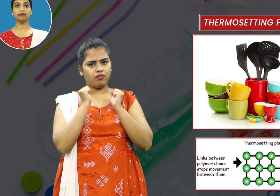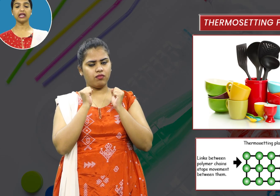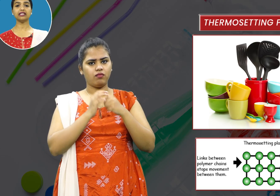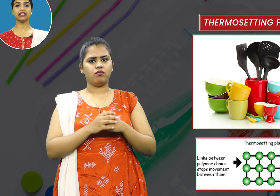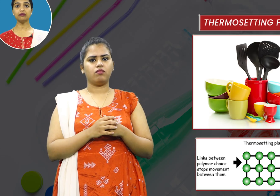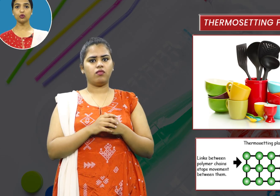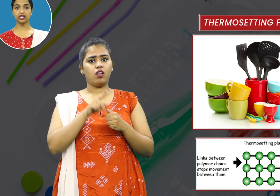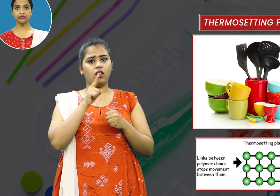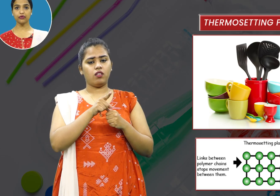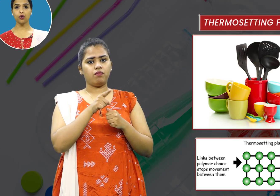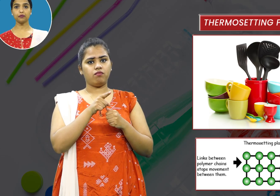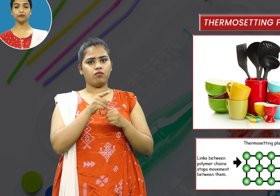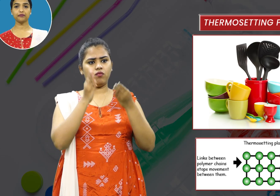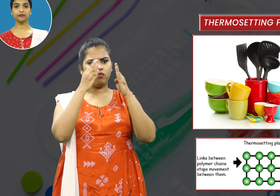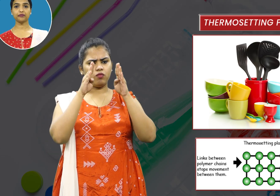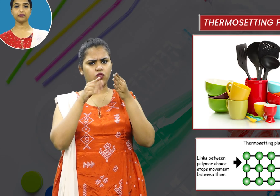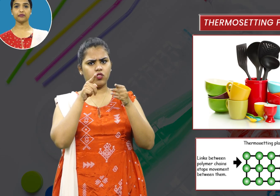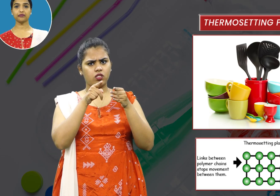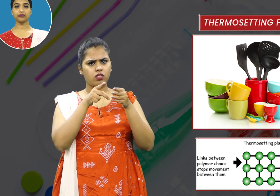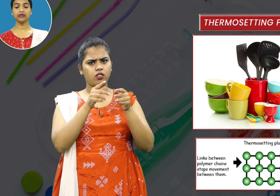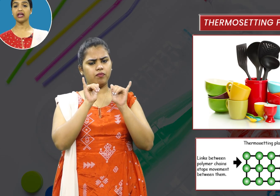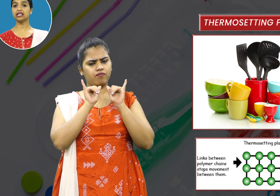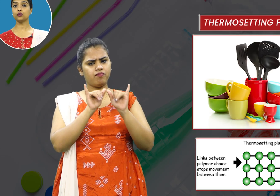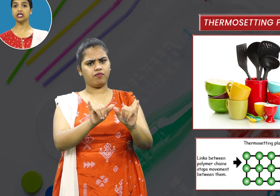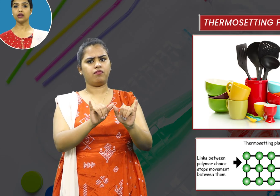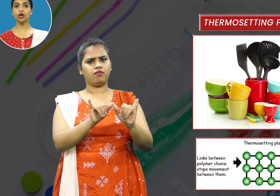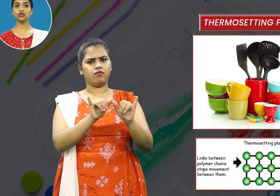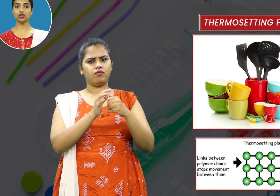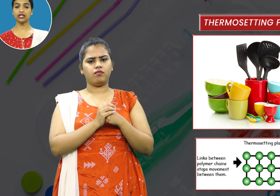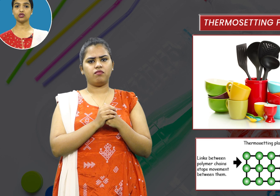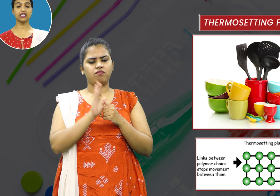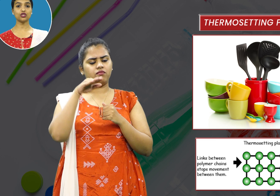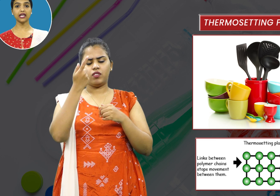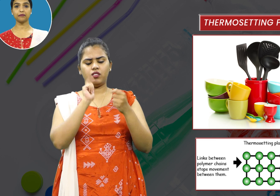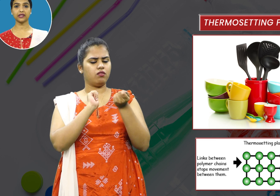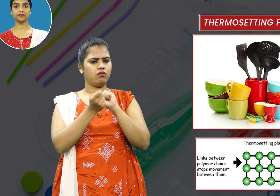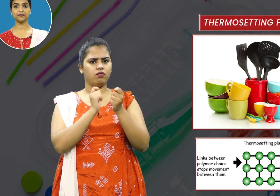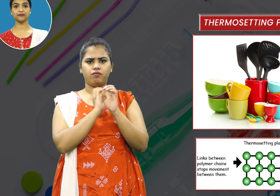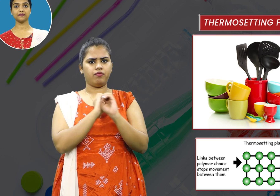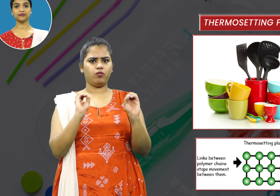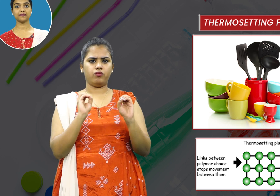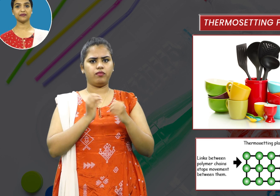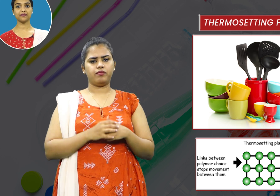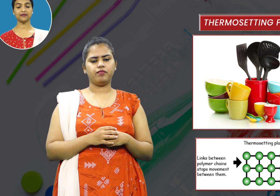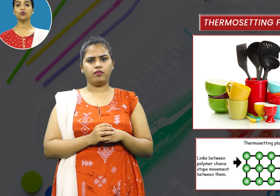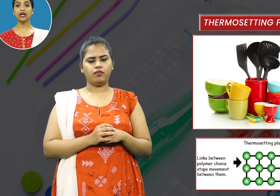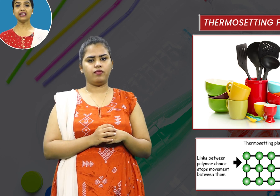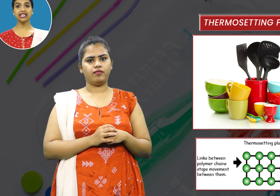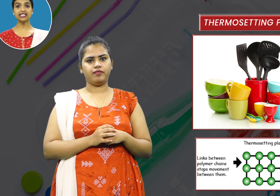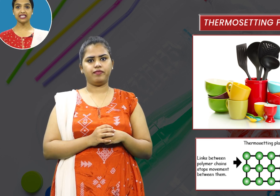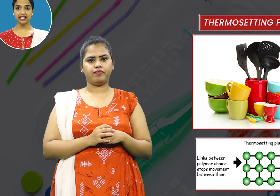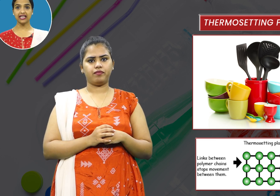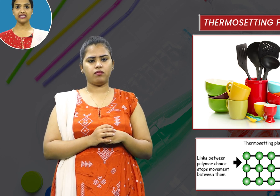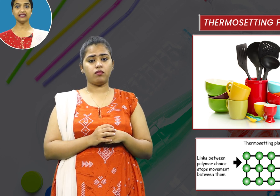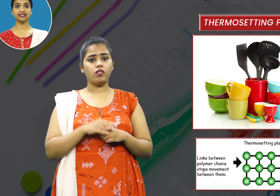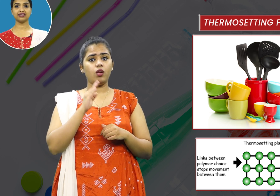will remain in molded form and will not change their shape. When